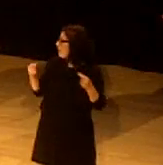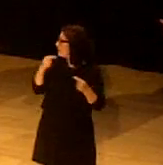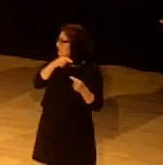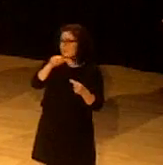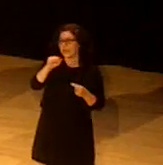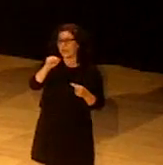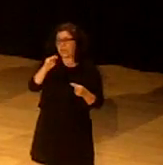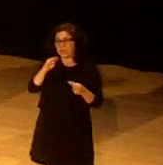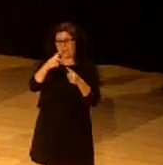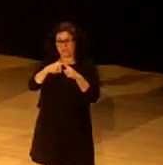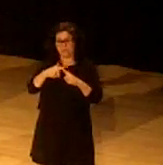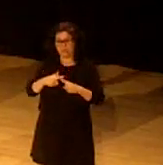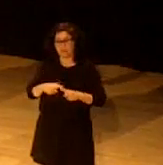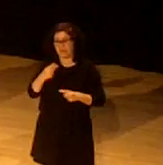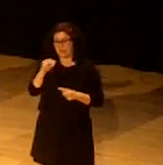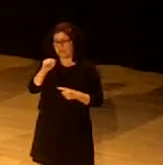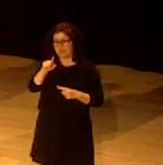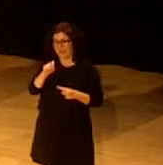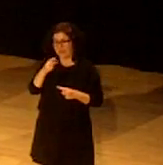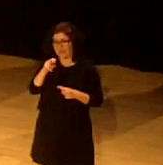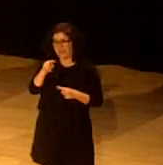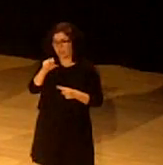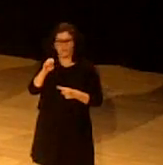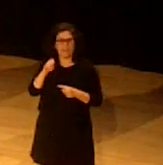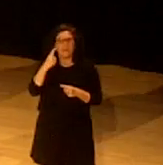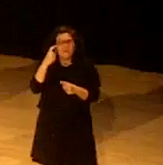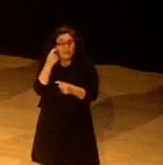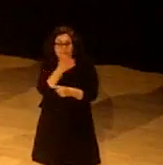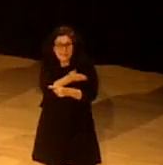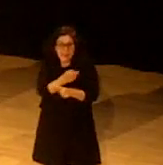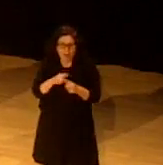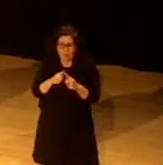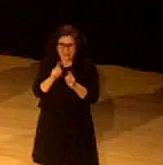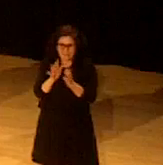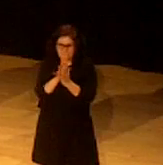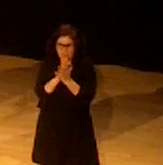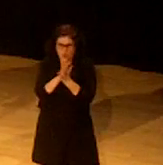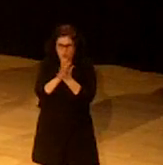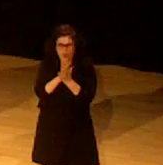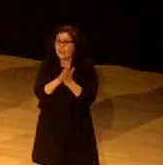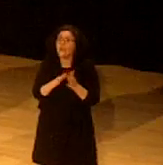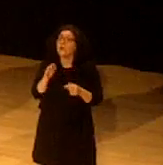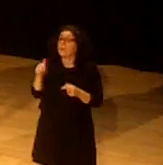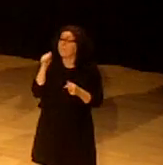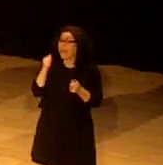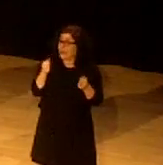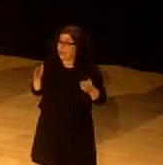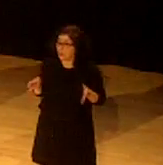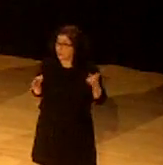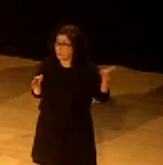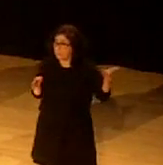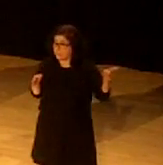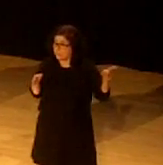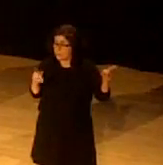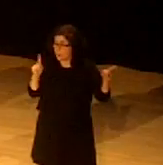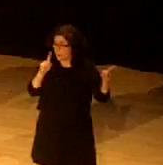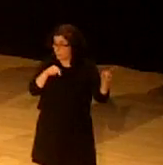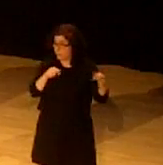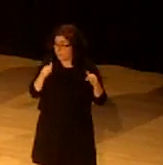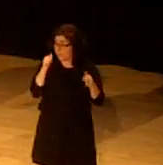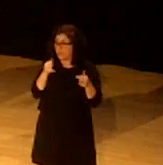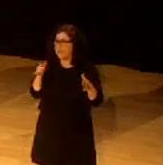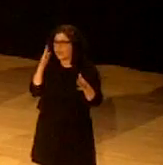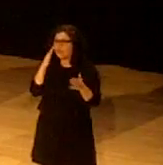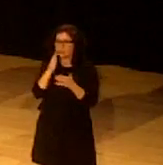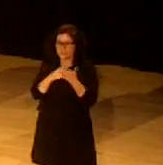Amsterdam Ale House is right across the street. But it's full. I just came from there. In the back full. Room. Back room. The back room. Back room, an excellent beer connection. But just that I noticed selection. Some people